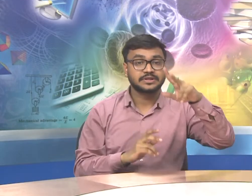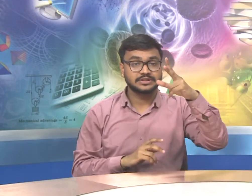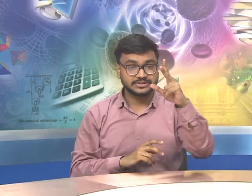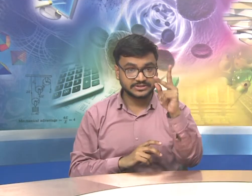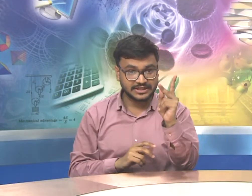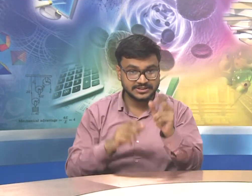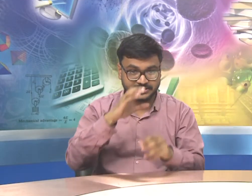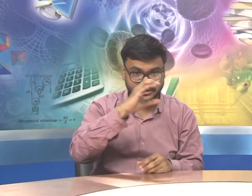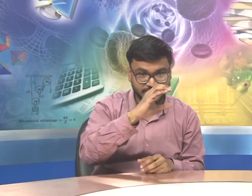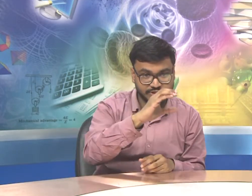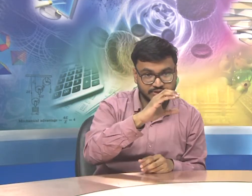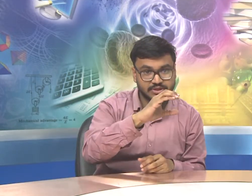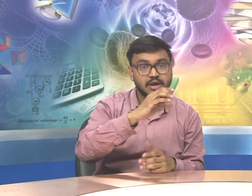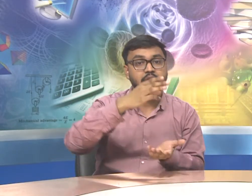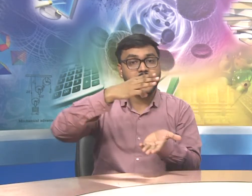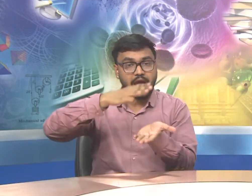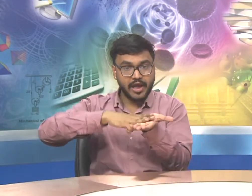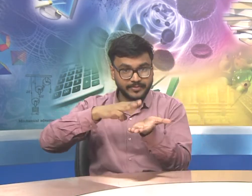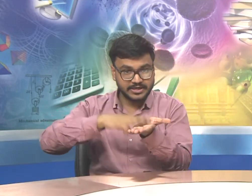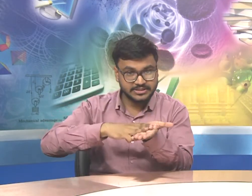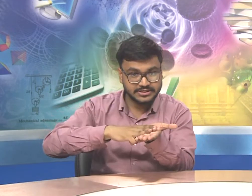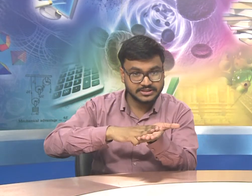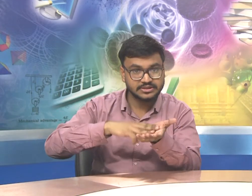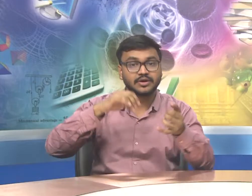These are in the nature of the writs of